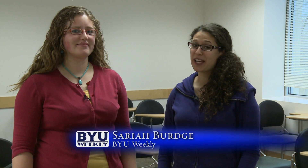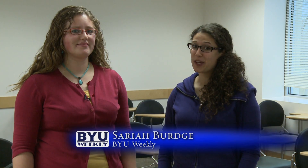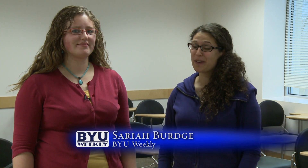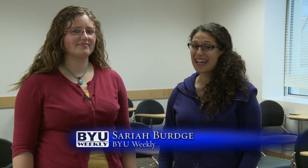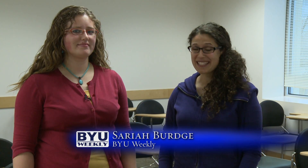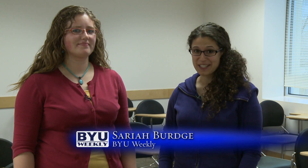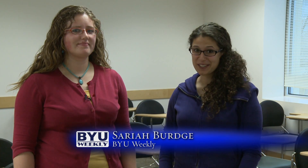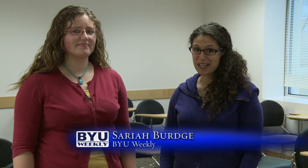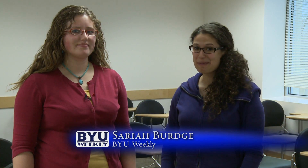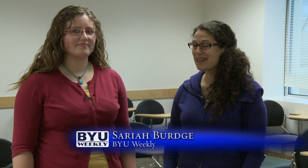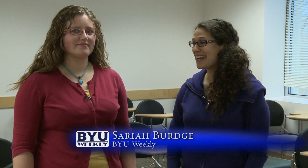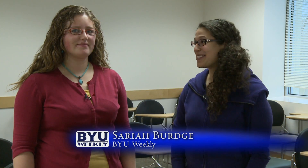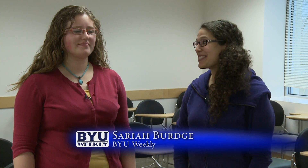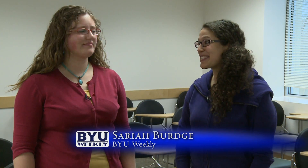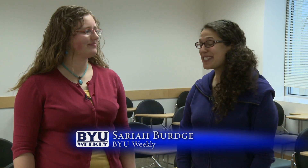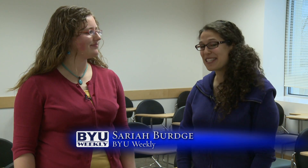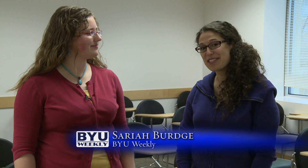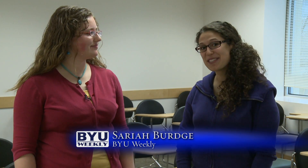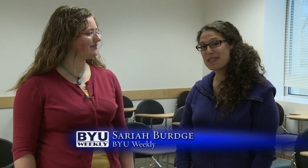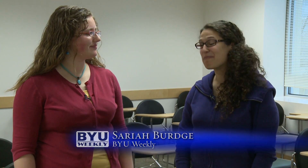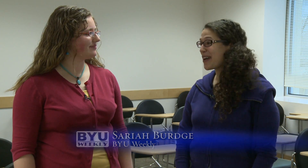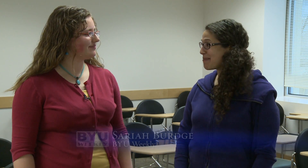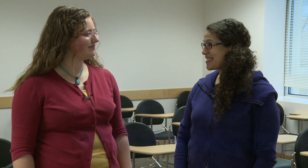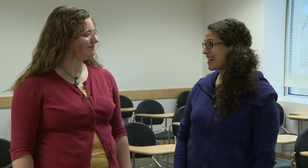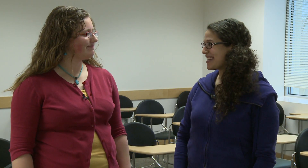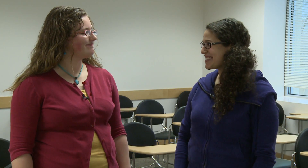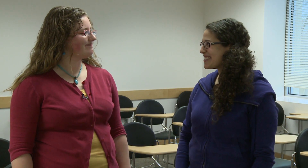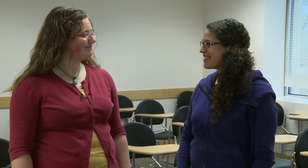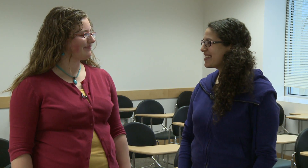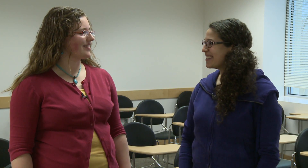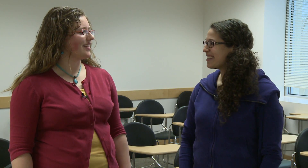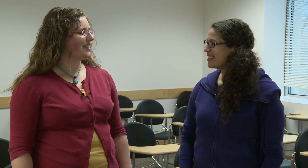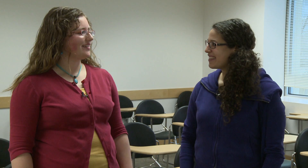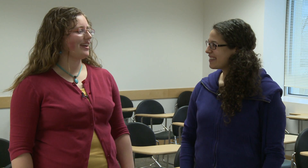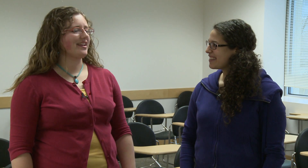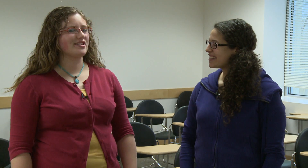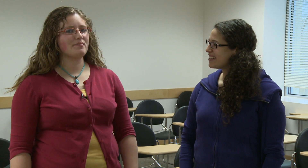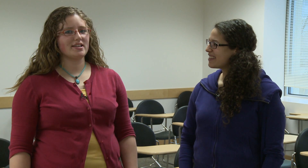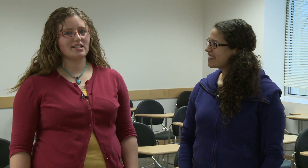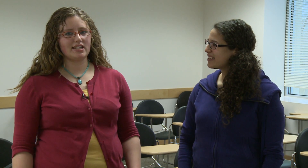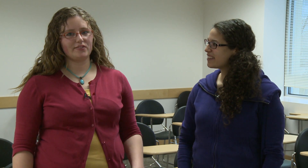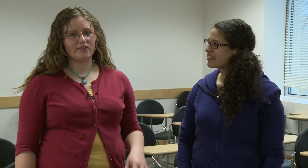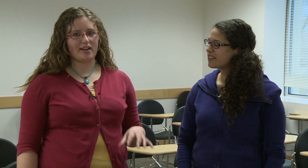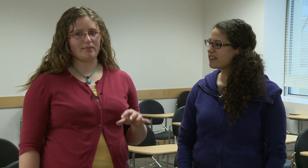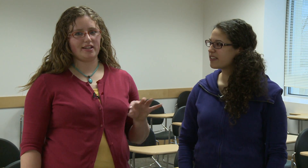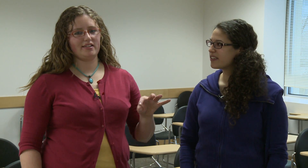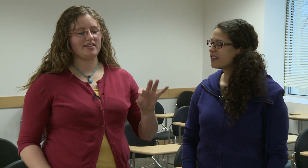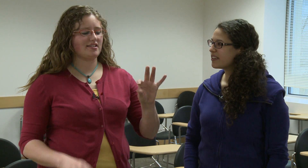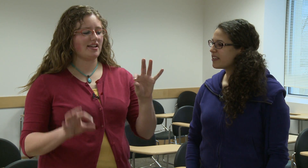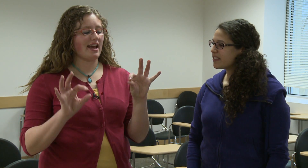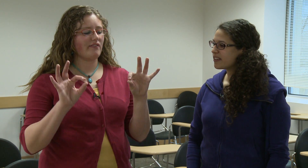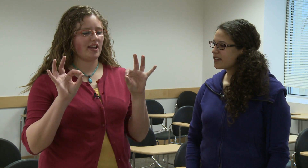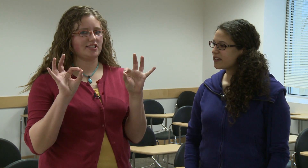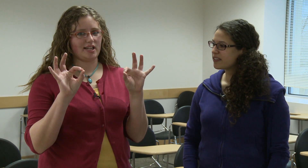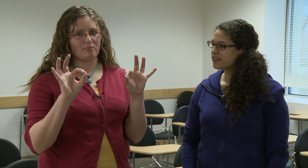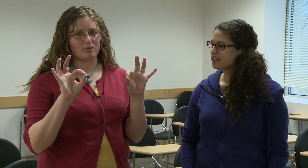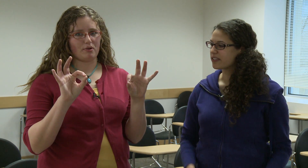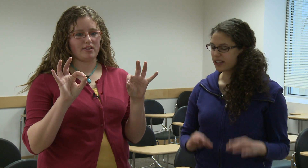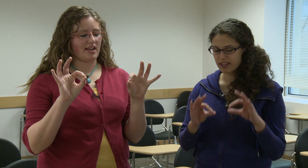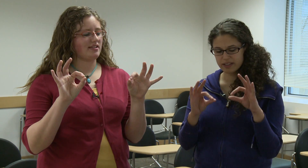BYU ASL Club, and she's going to teach us some family signs. Okay, so the basic sign for family is the F hand shape with both hands. So